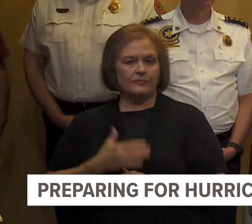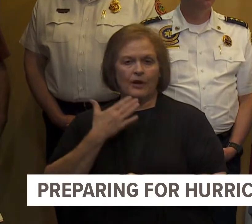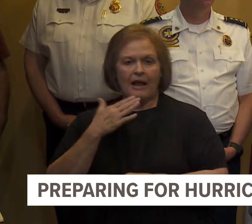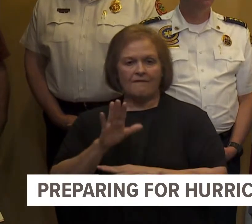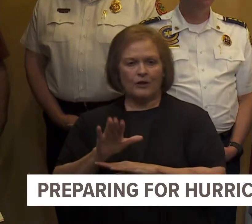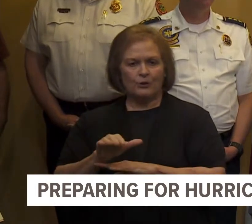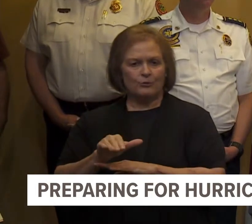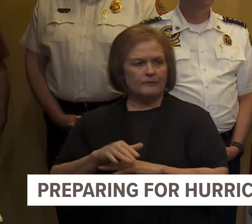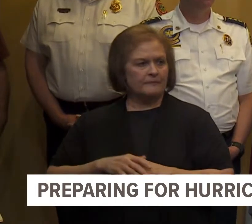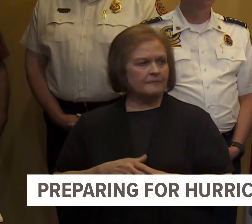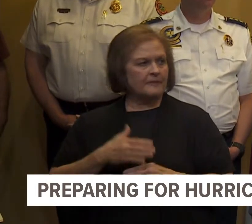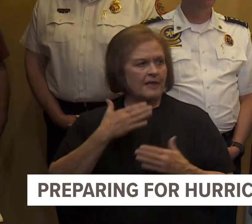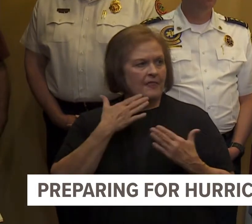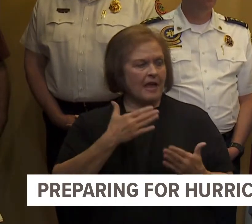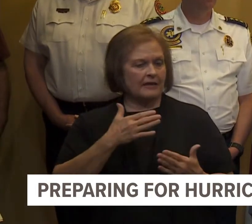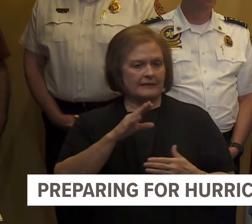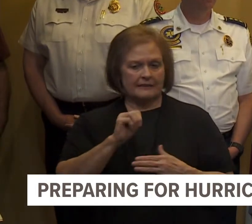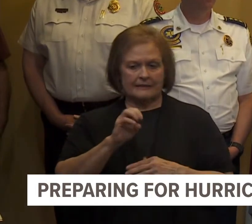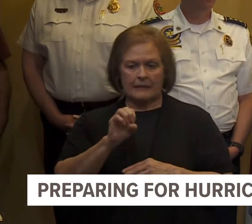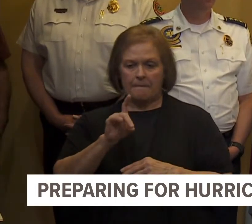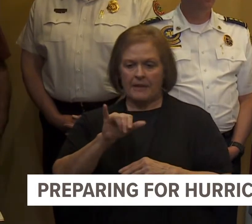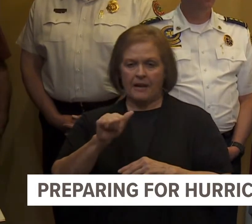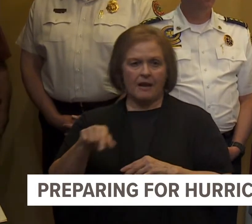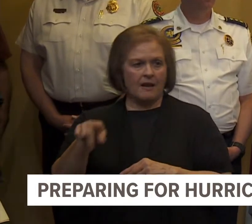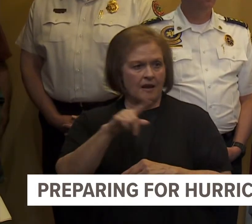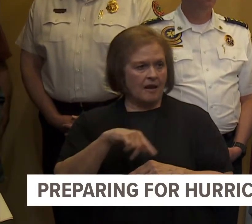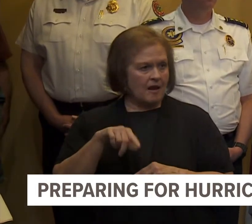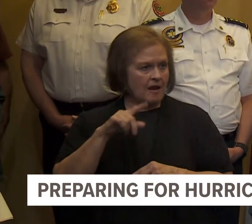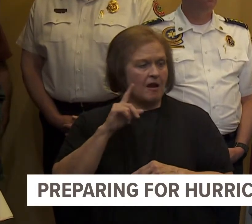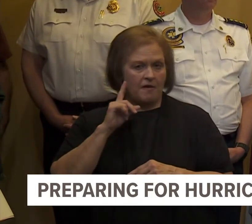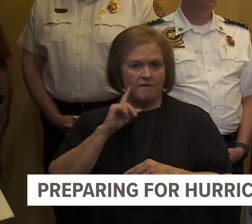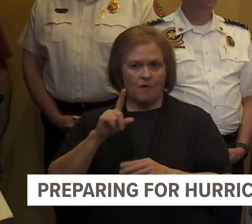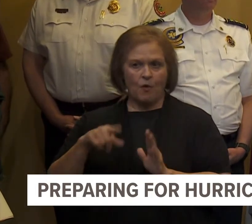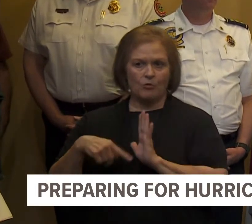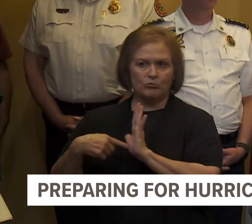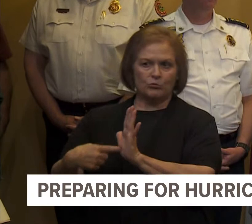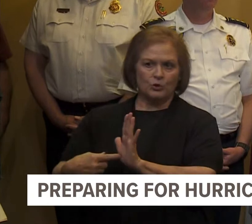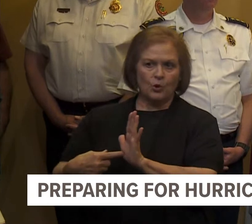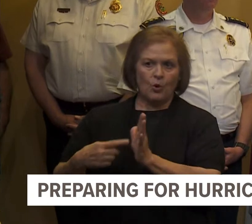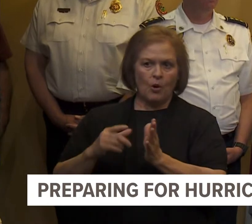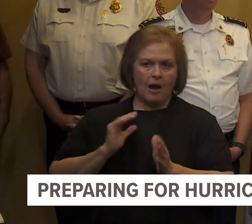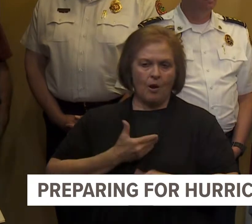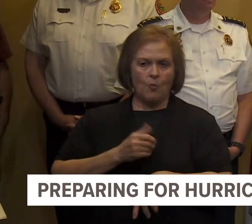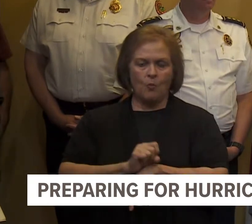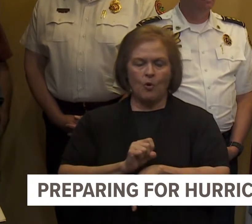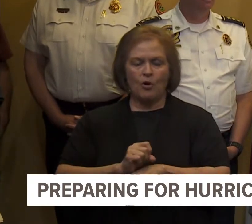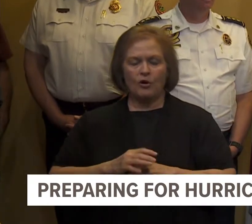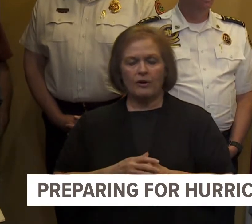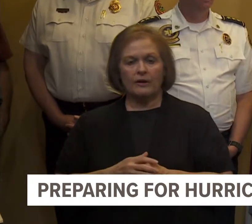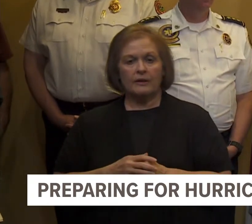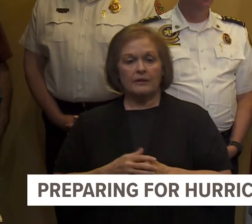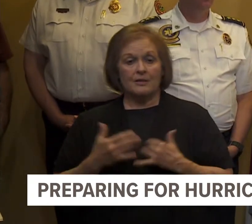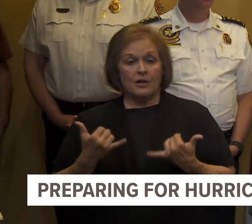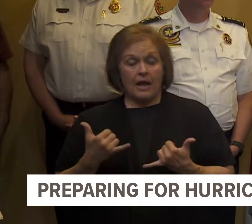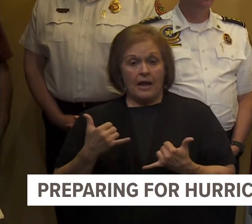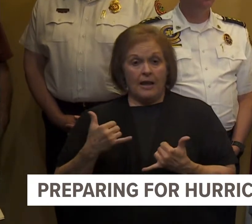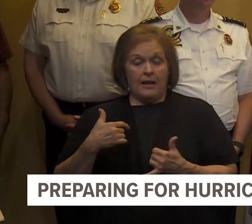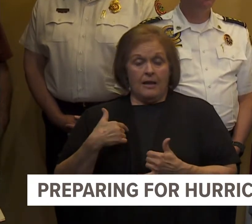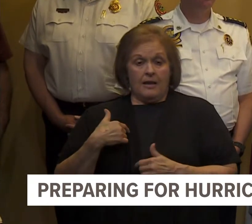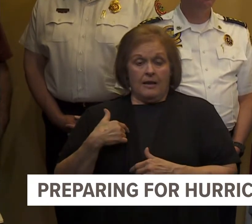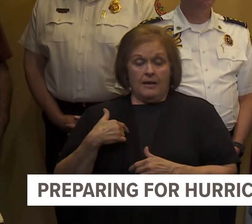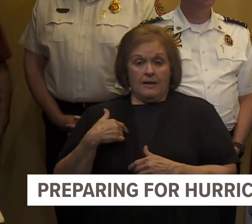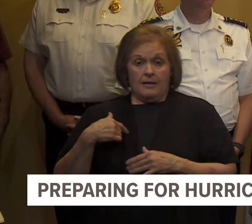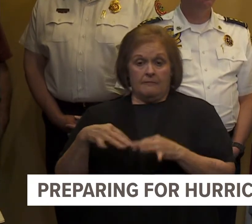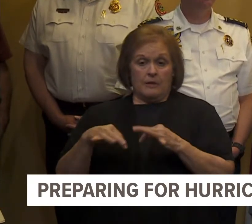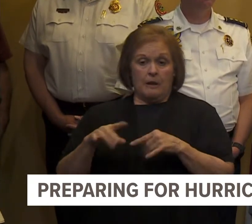Good afternoon. Thanks to the media for covering all our efforts in the city. Today I'll brief most of